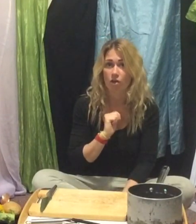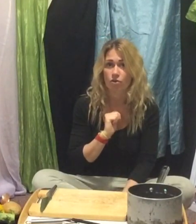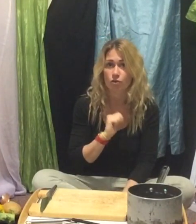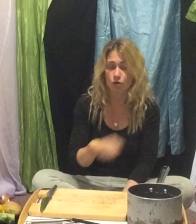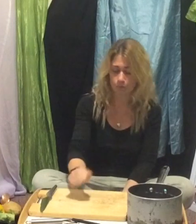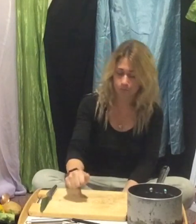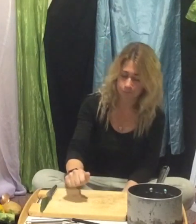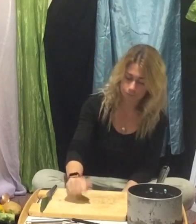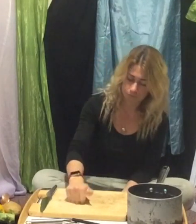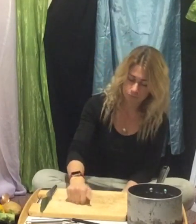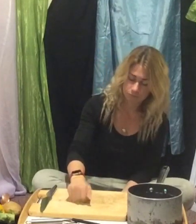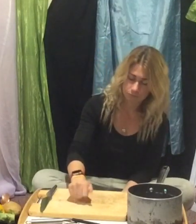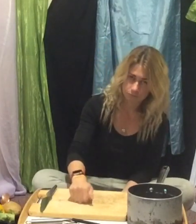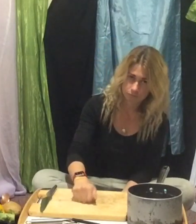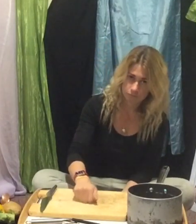the door.